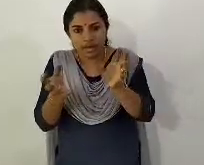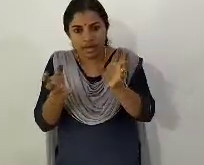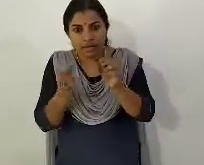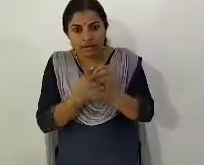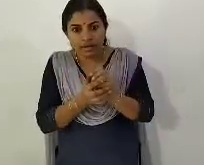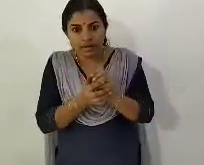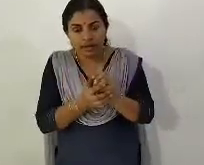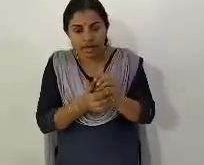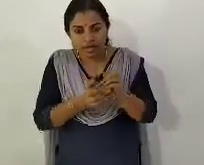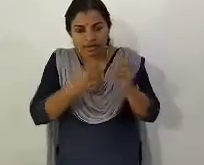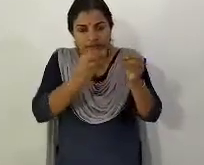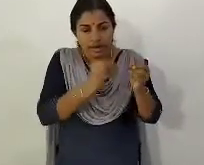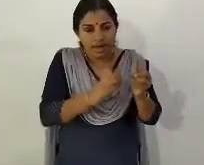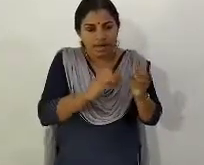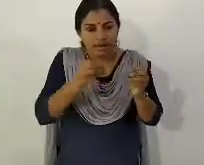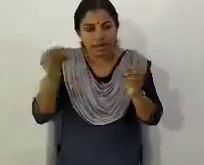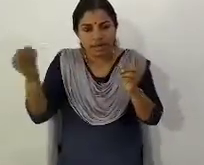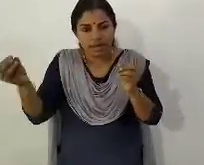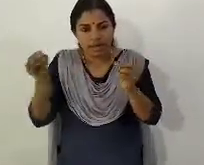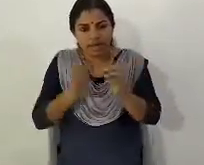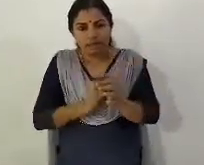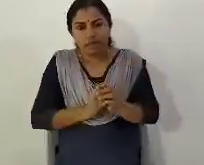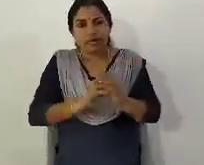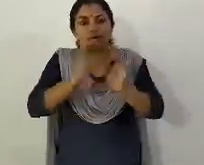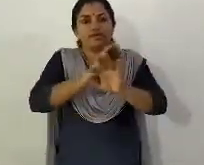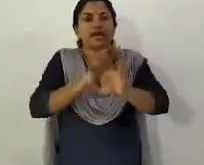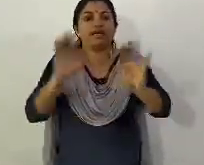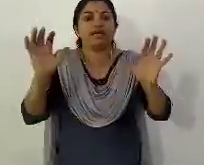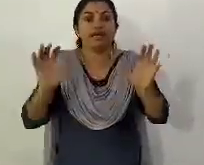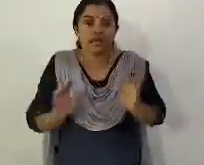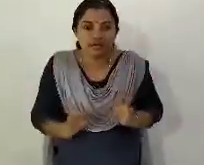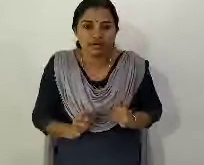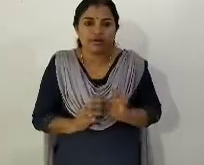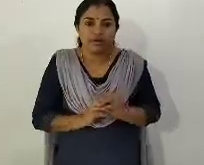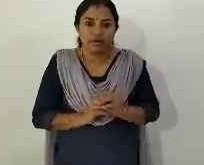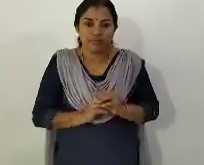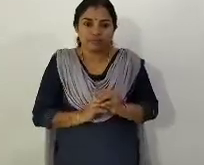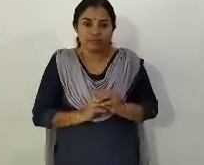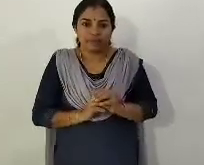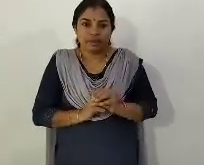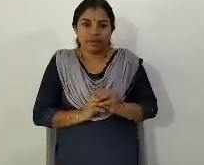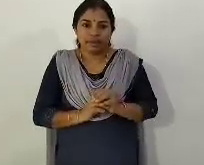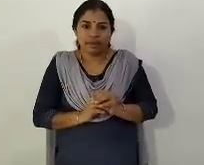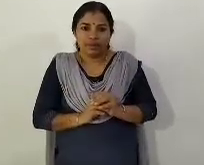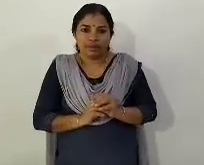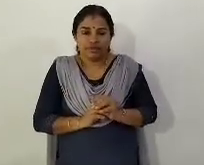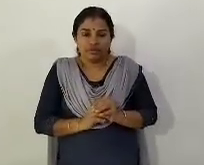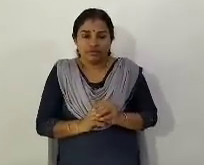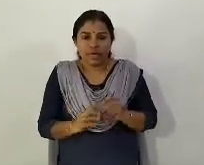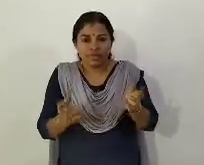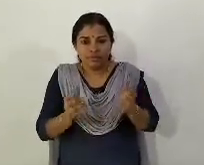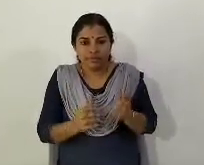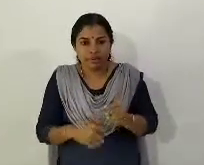are giving the starting and ending point of that image only. That may be